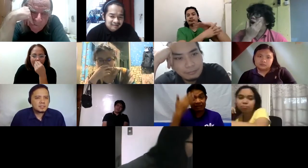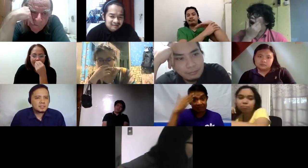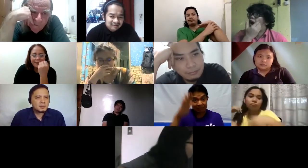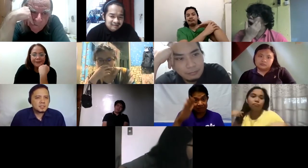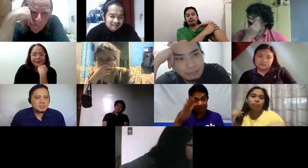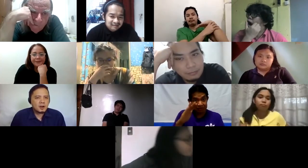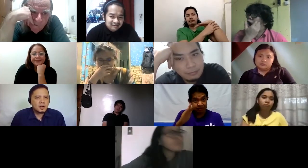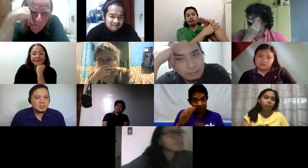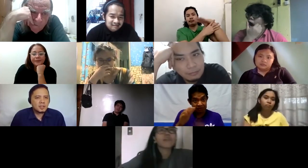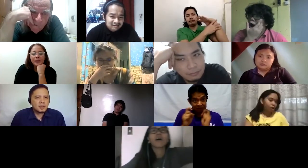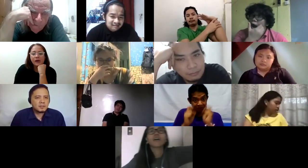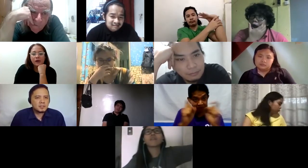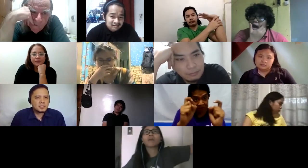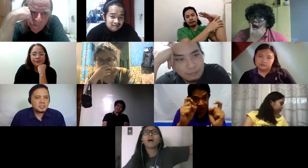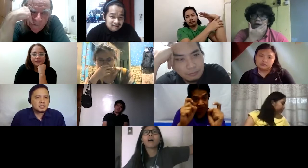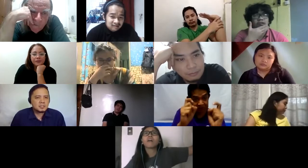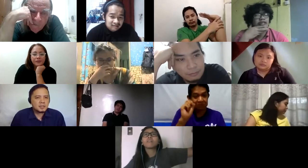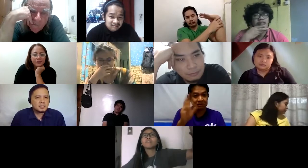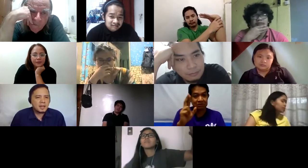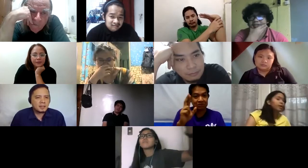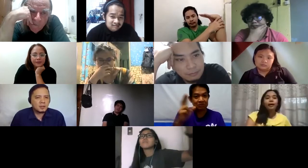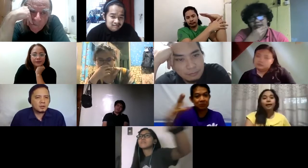it's hard if it's just standalone.